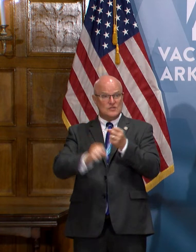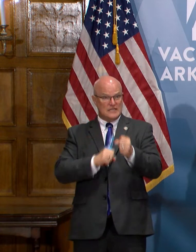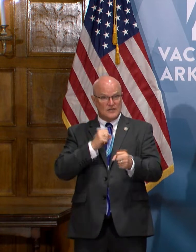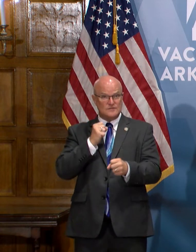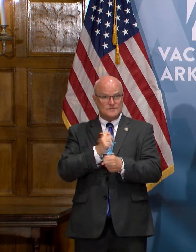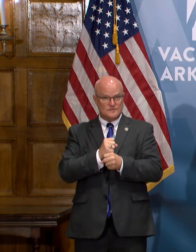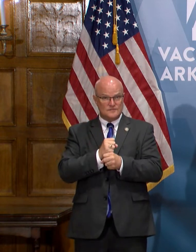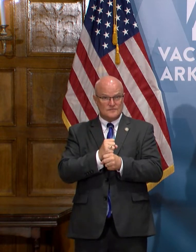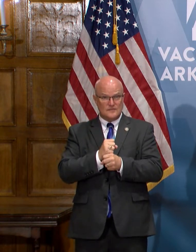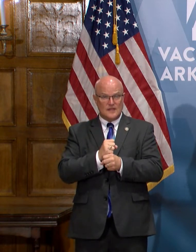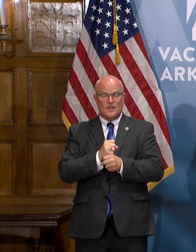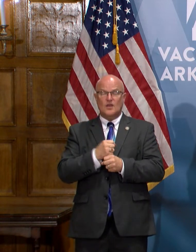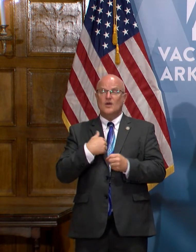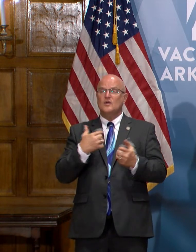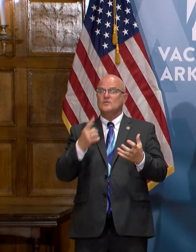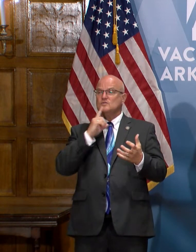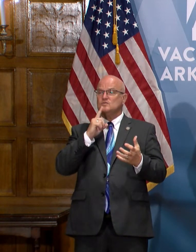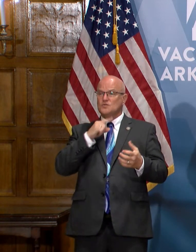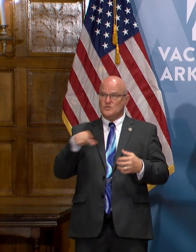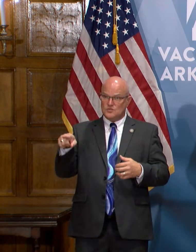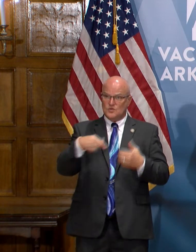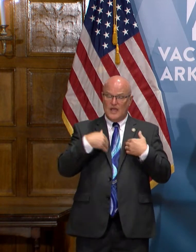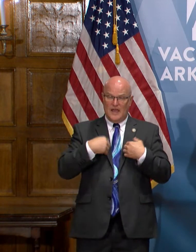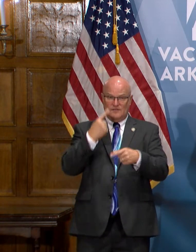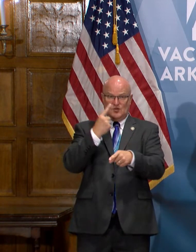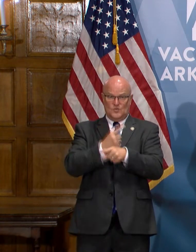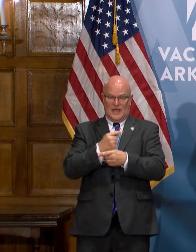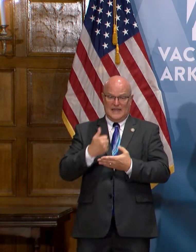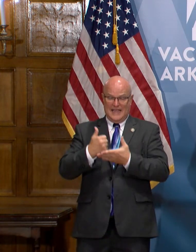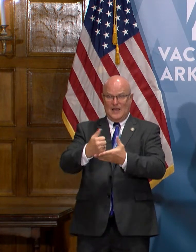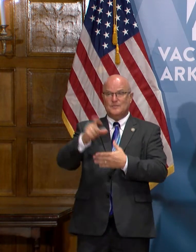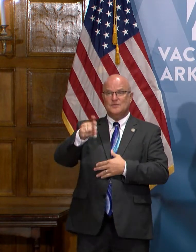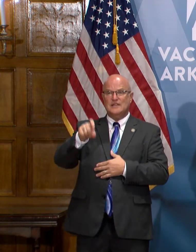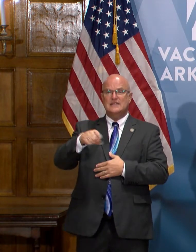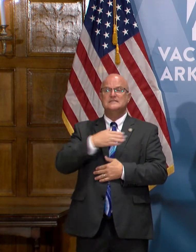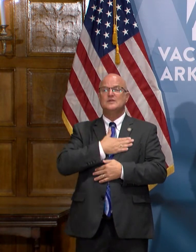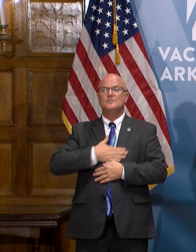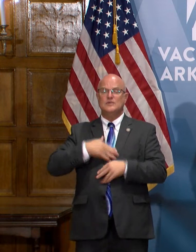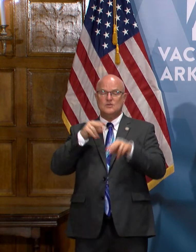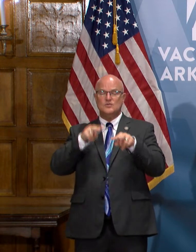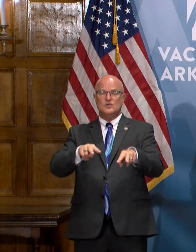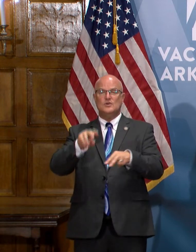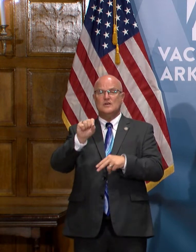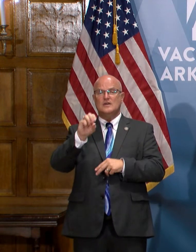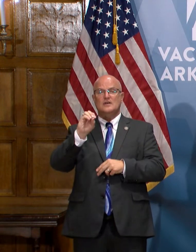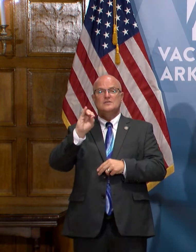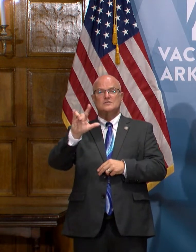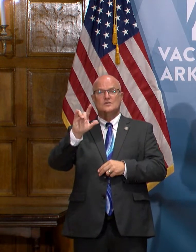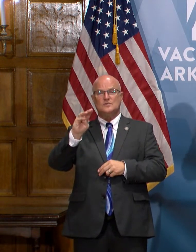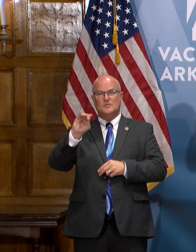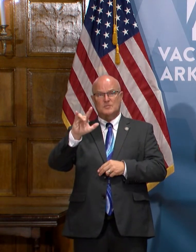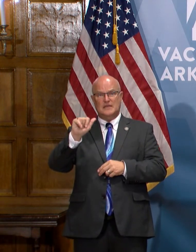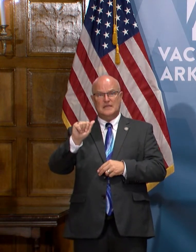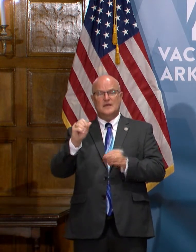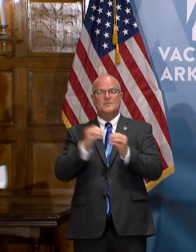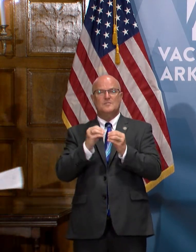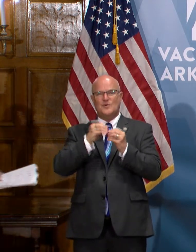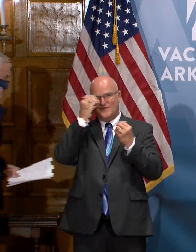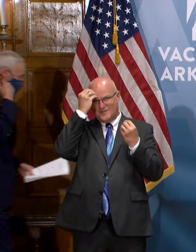school year, we want to make sure you get the assistance you need. So please look to our social media pages for more information.